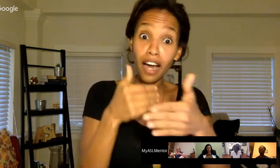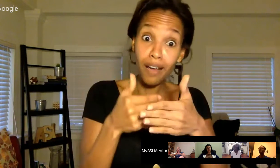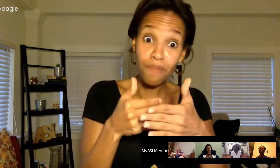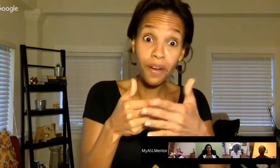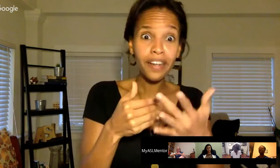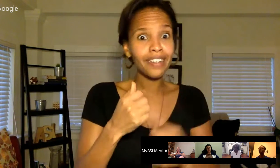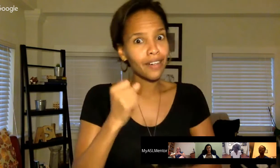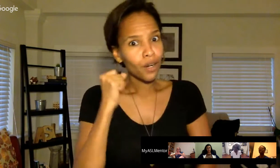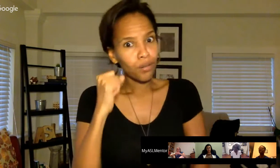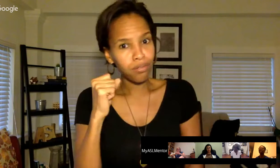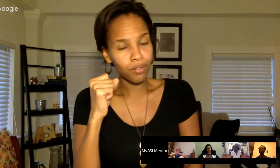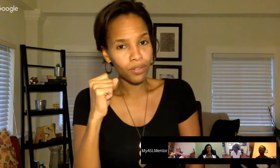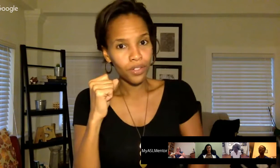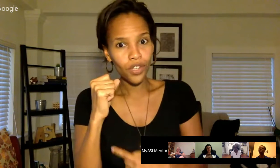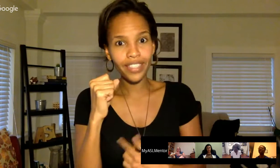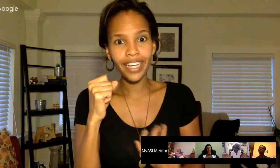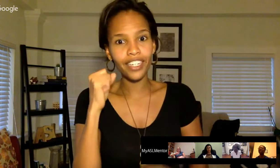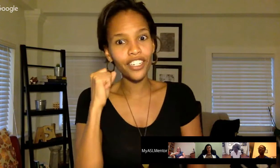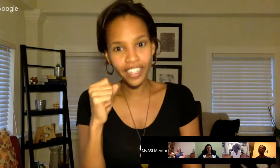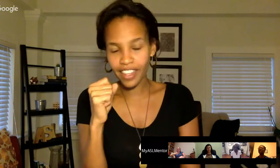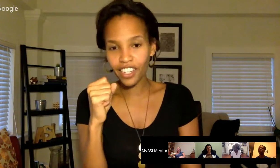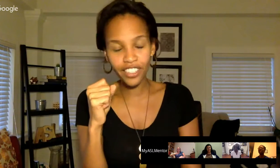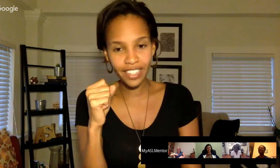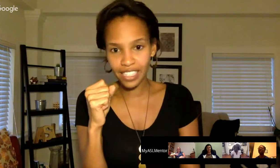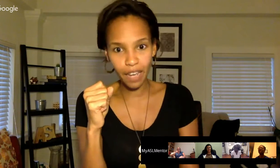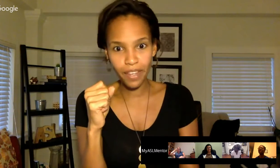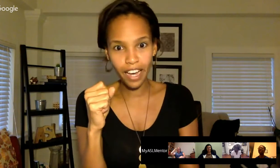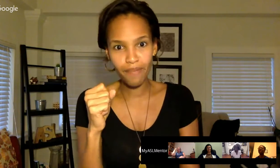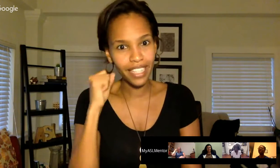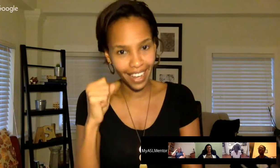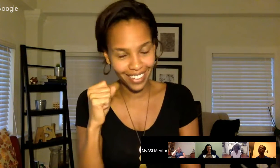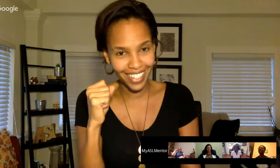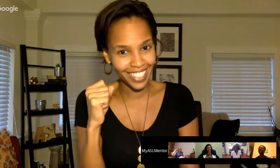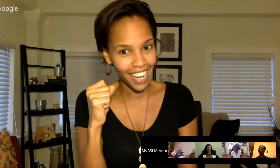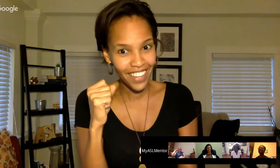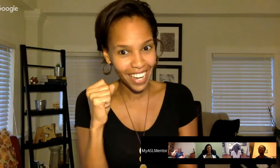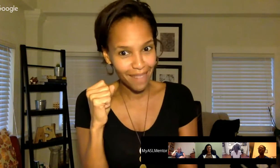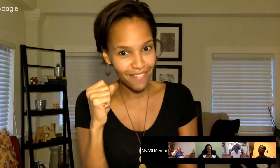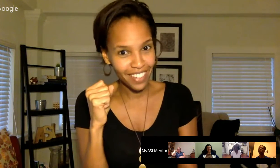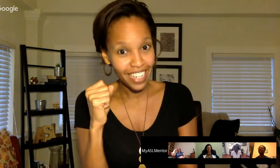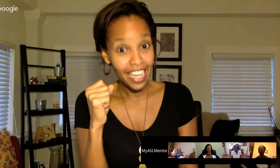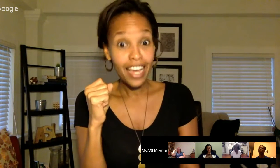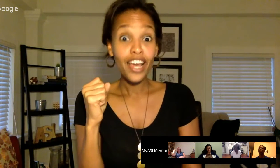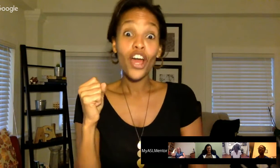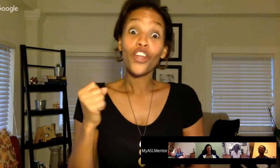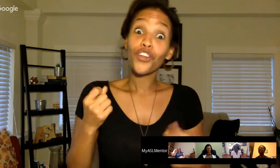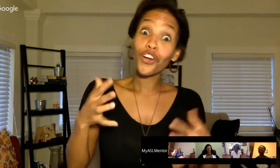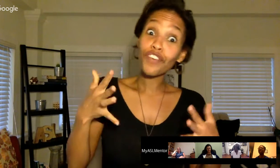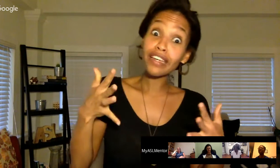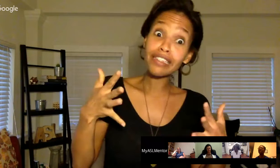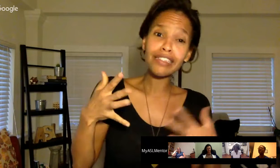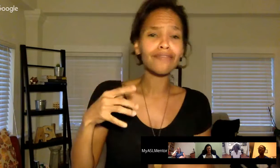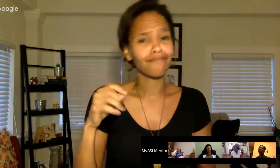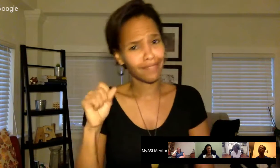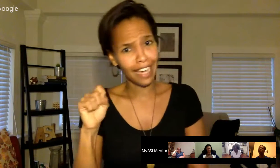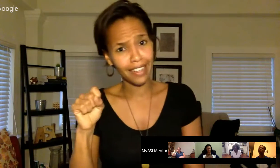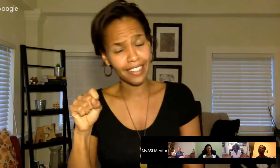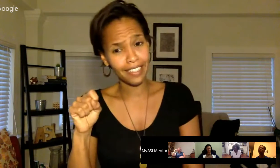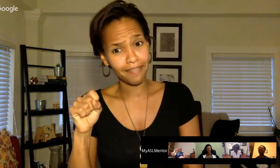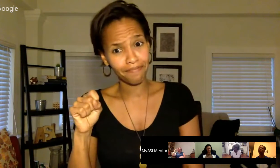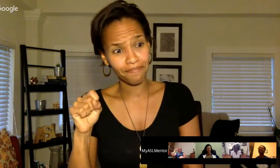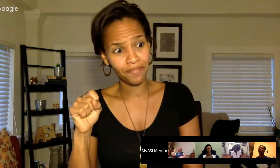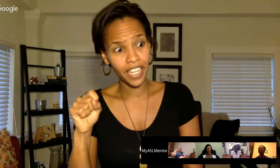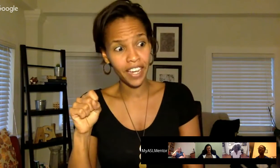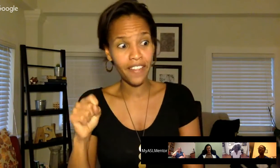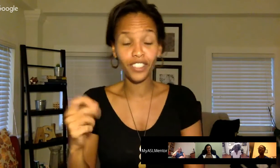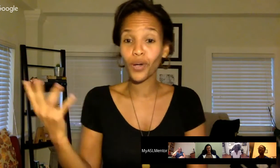Coming up. So that's like, good. Thank goodness it's coming up. Yes, it's coming up. Nervous.